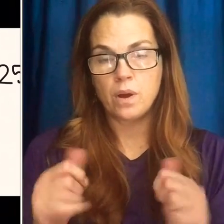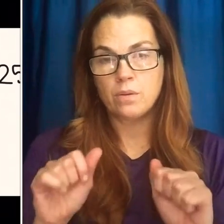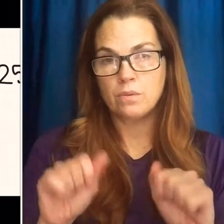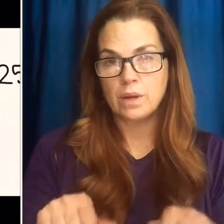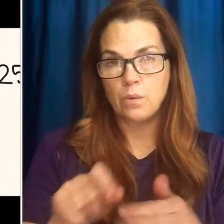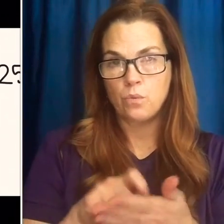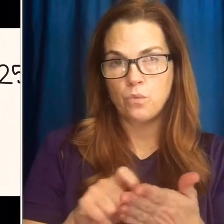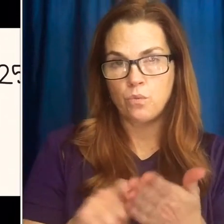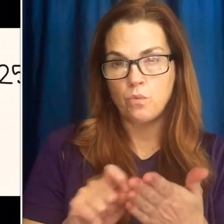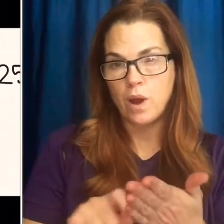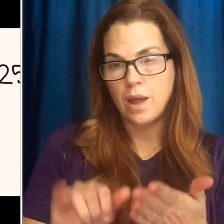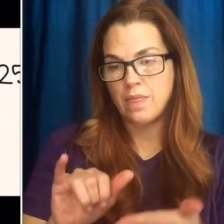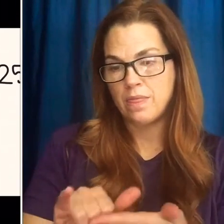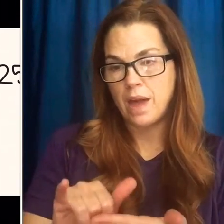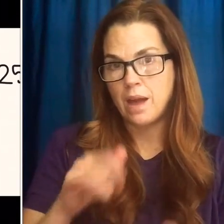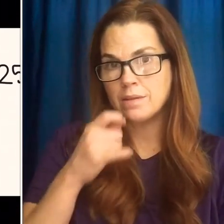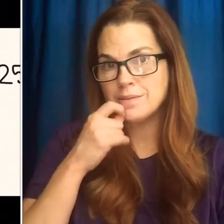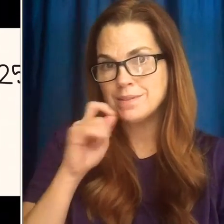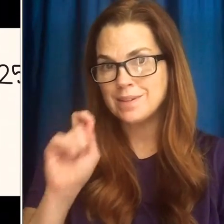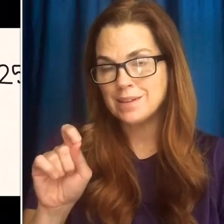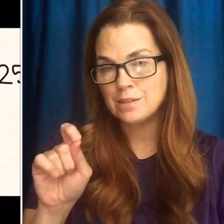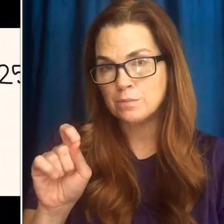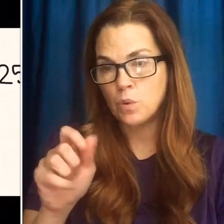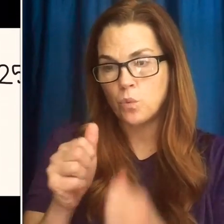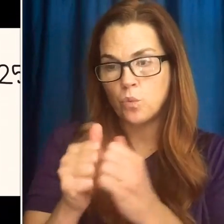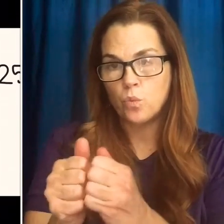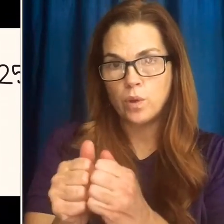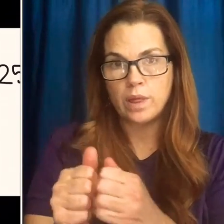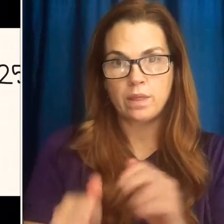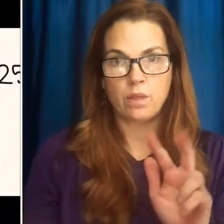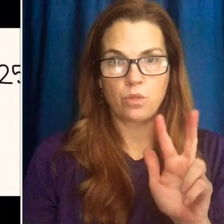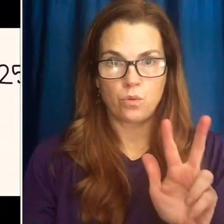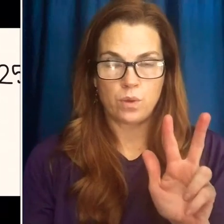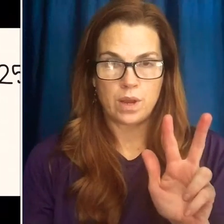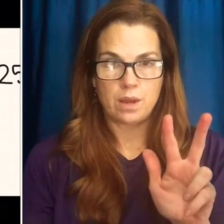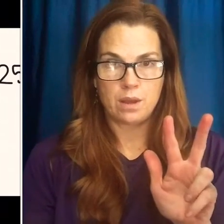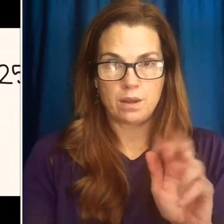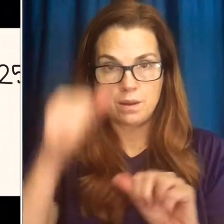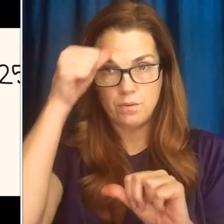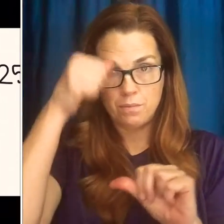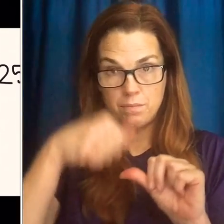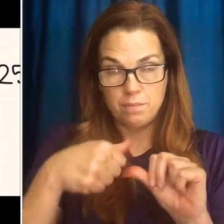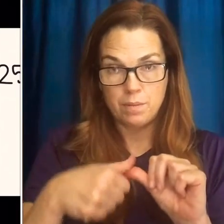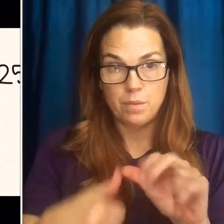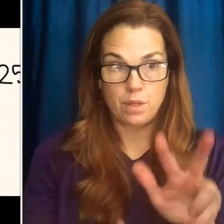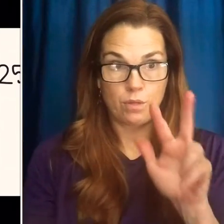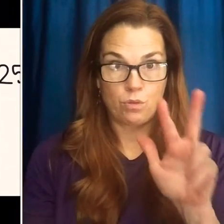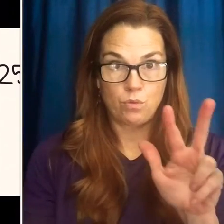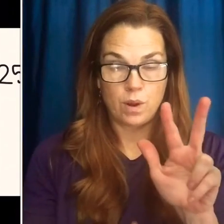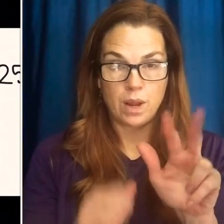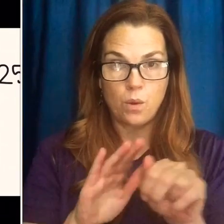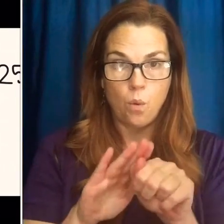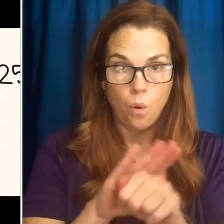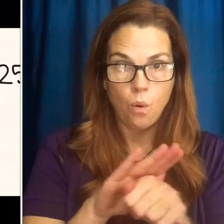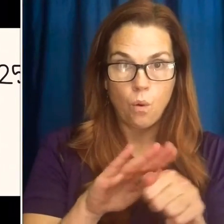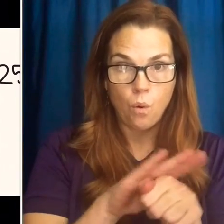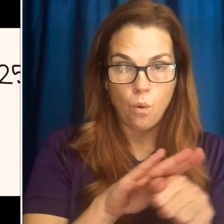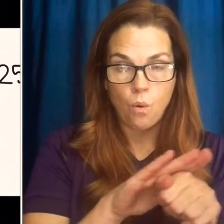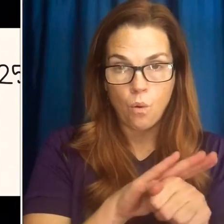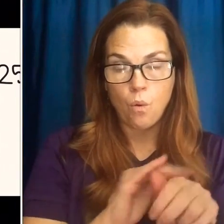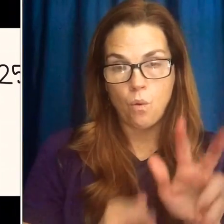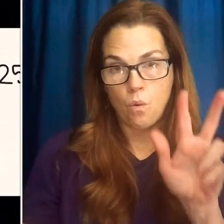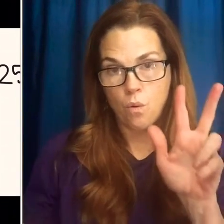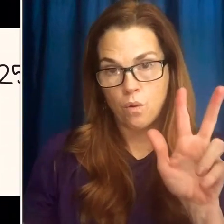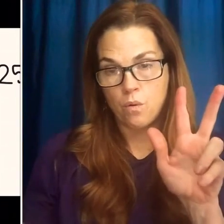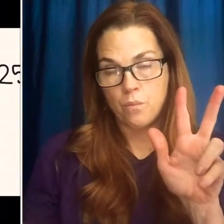3 wholes the entire time. So therefore, my mixed number of 3 1/4,